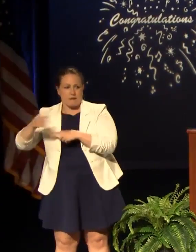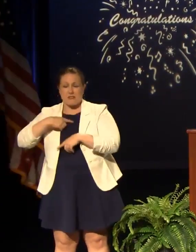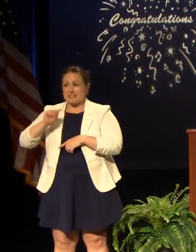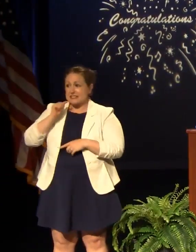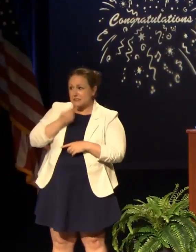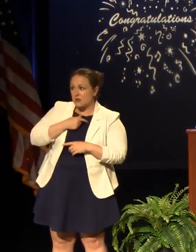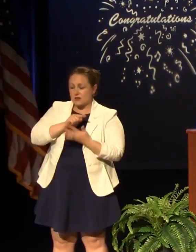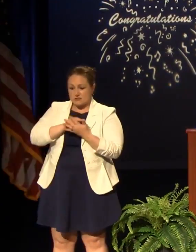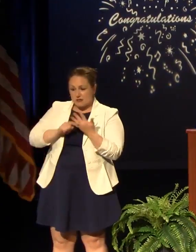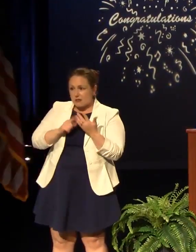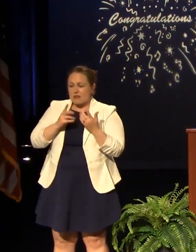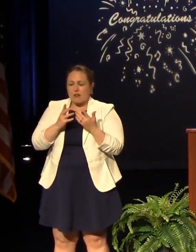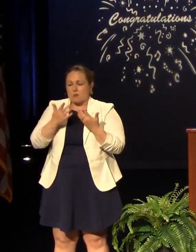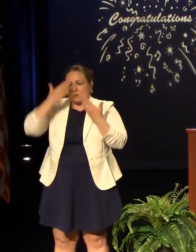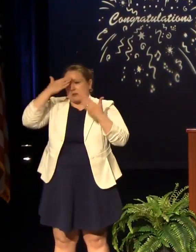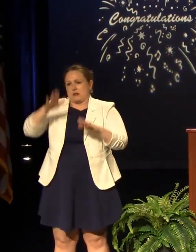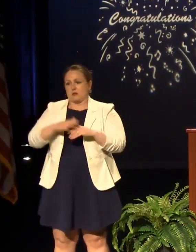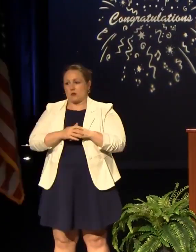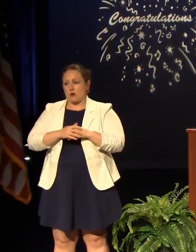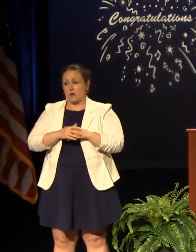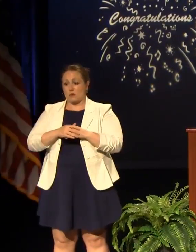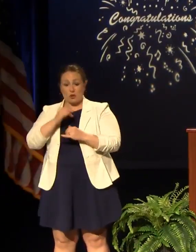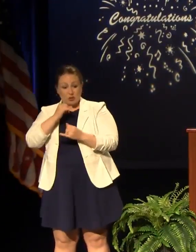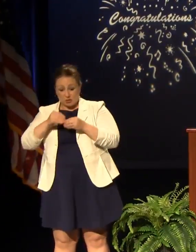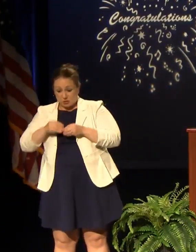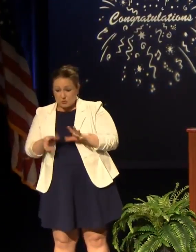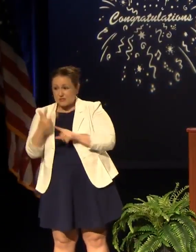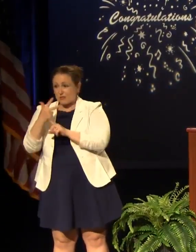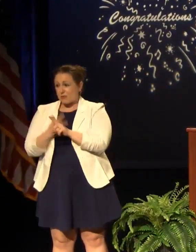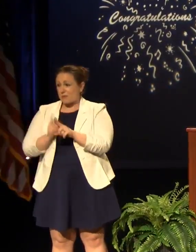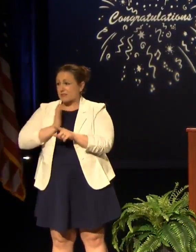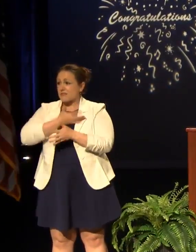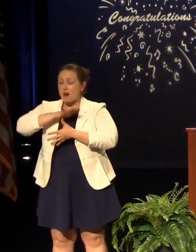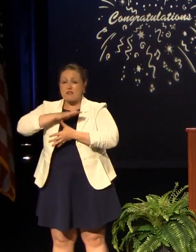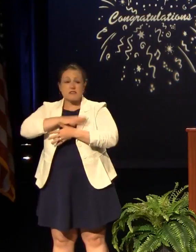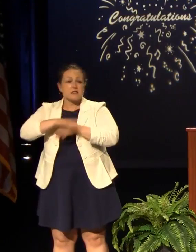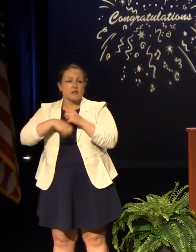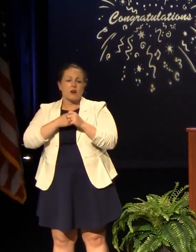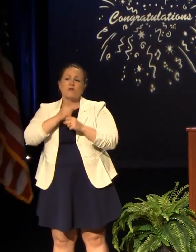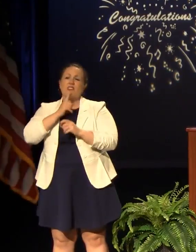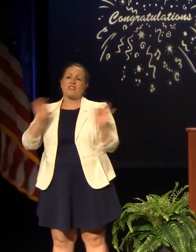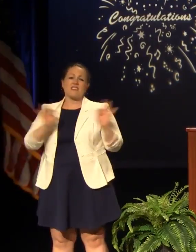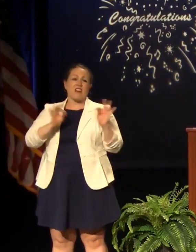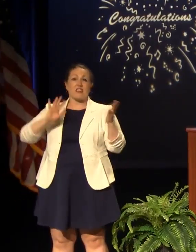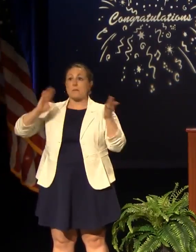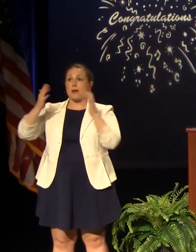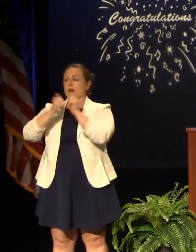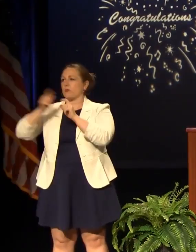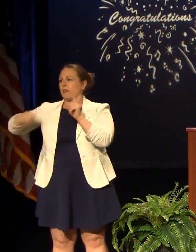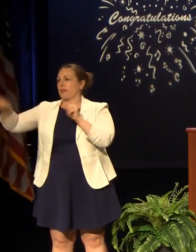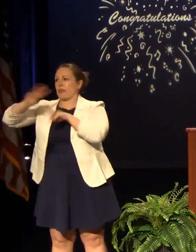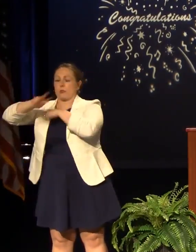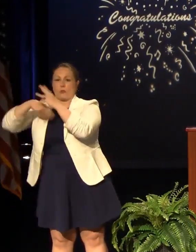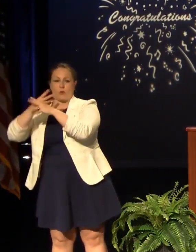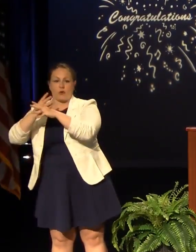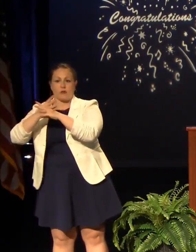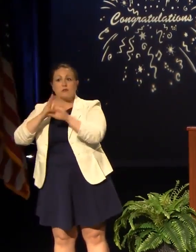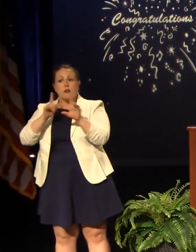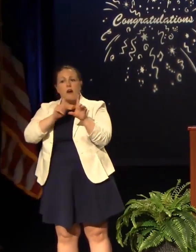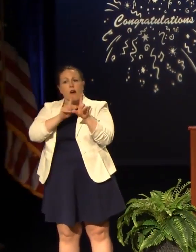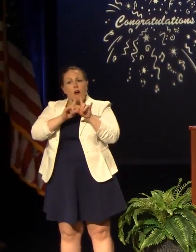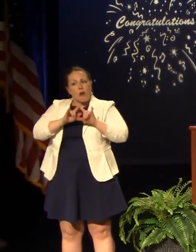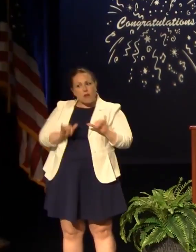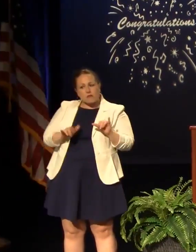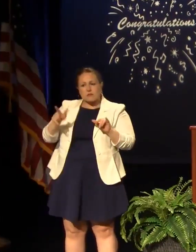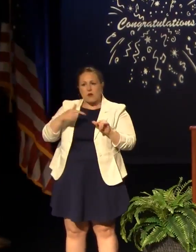year was just an unpredictable consequence. However, I'm not here to remind you of the terror and fear we all felt at the